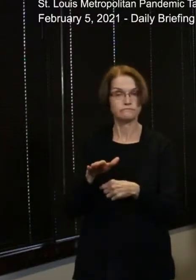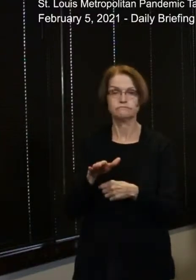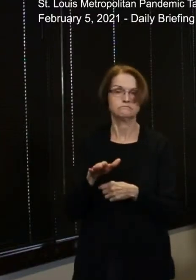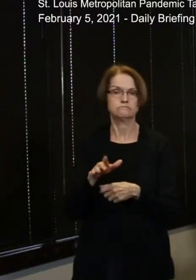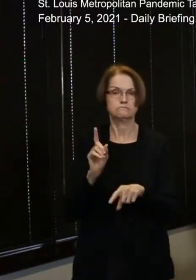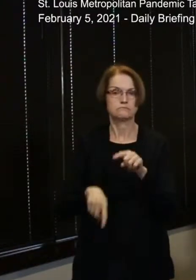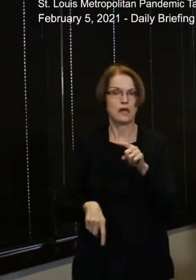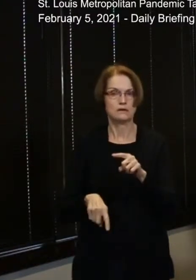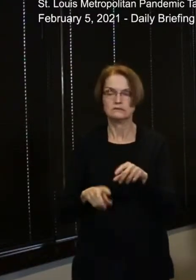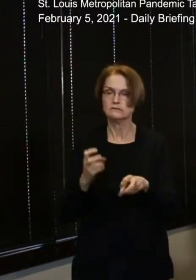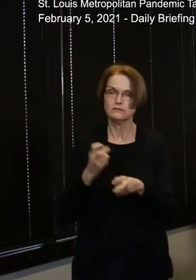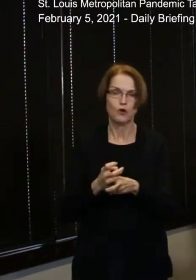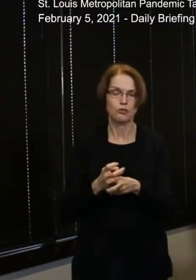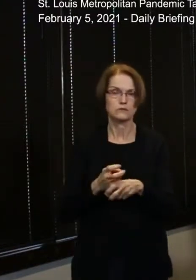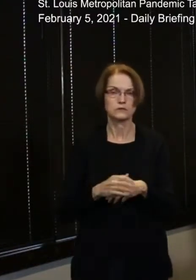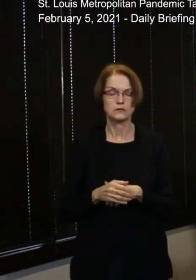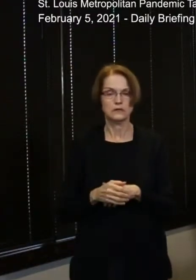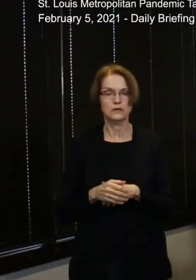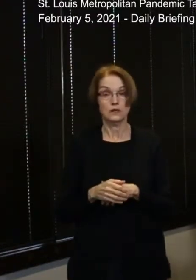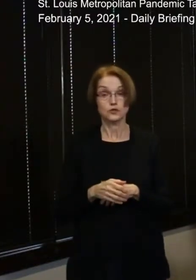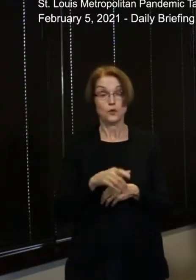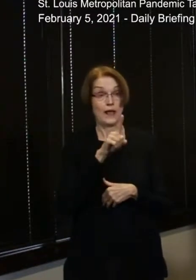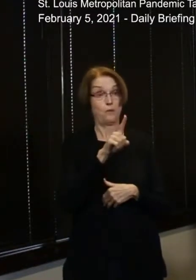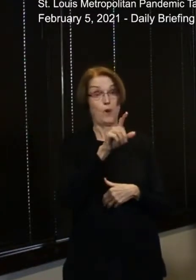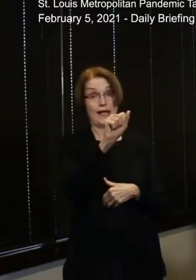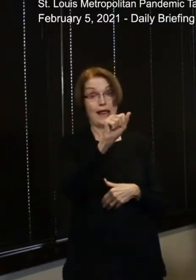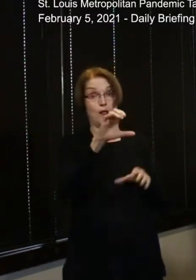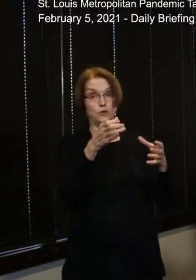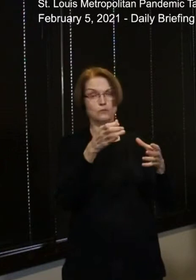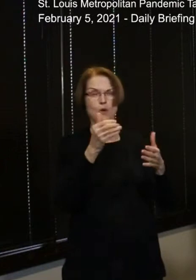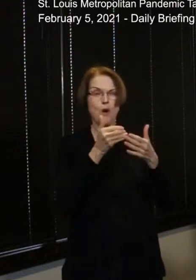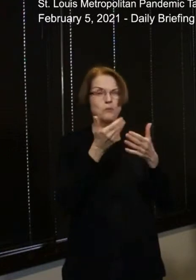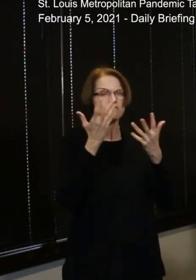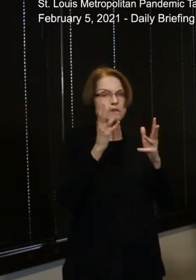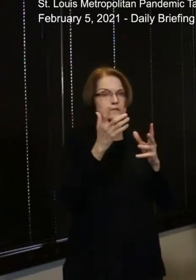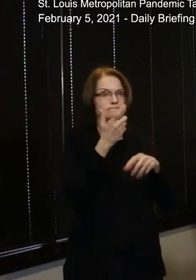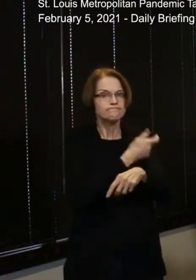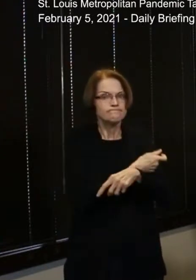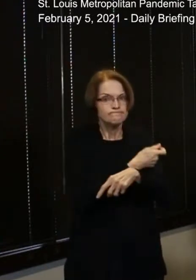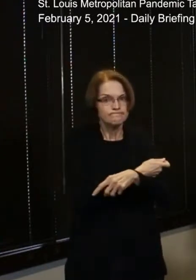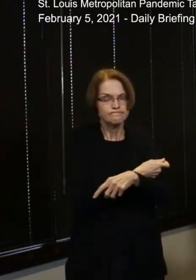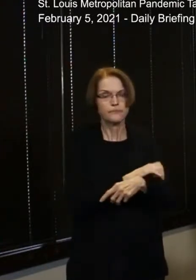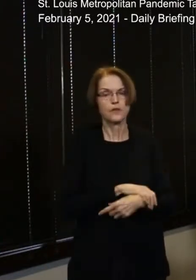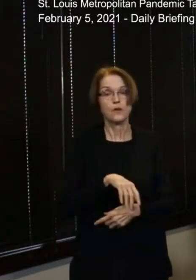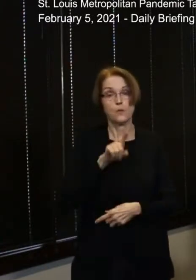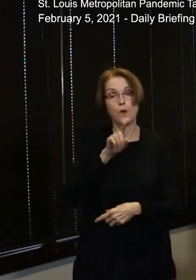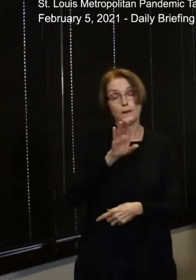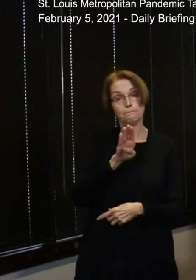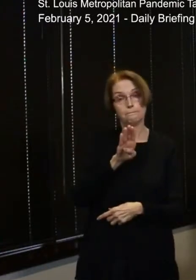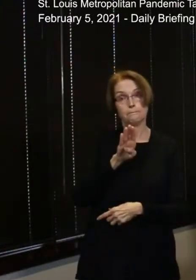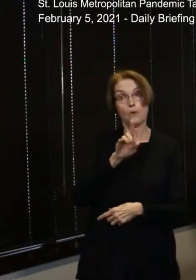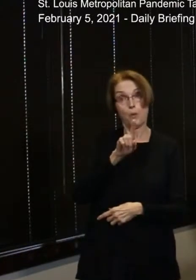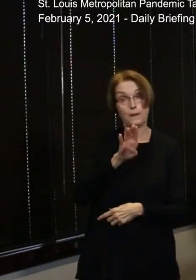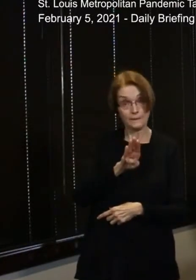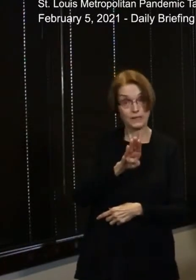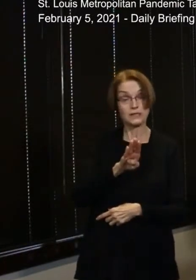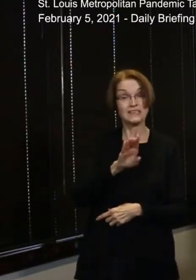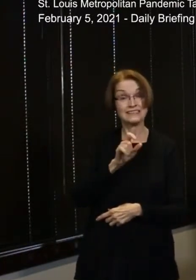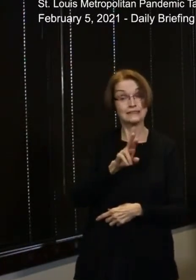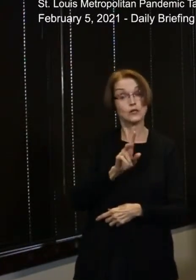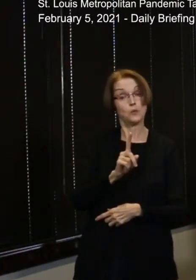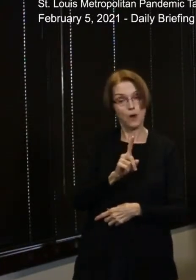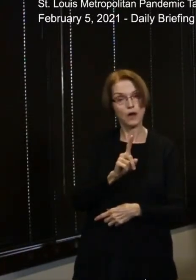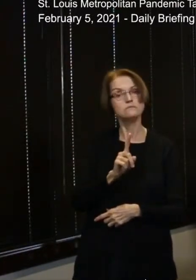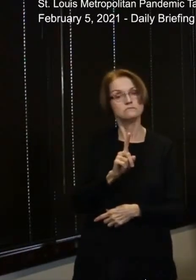as I said, we're getting close to finishing up that 1A population. The 1B tier 1, we're